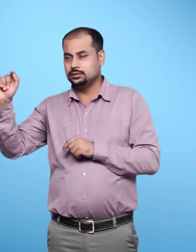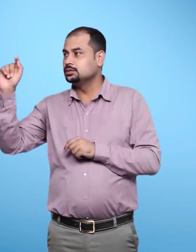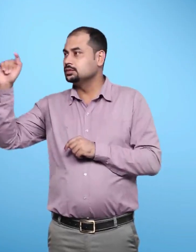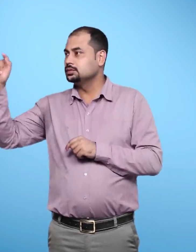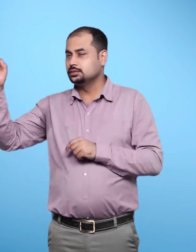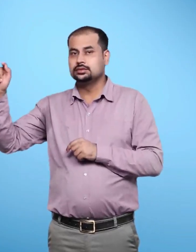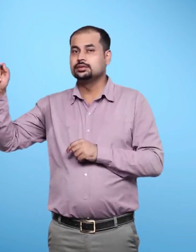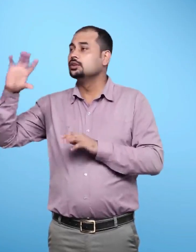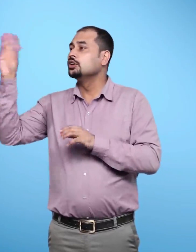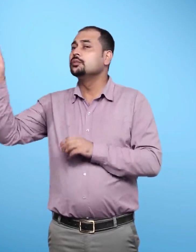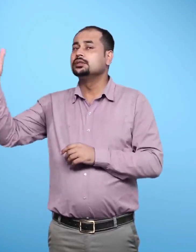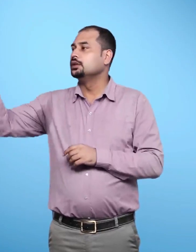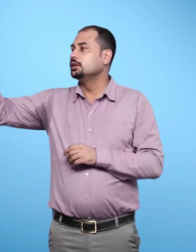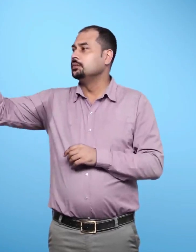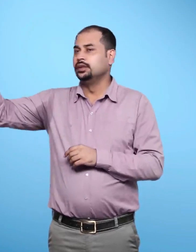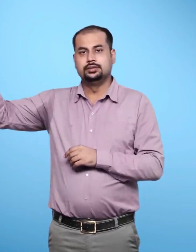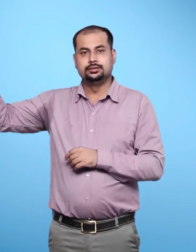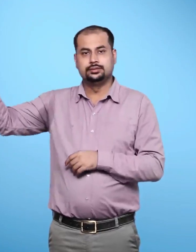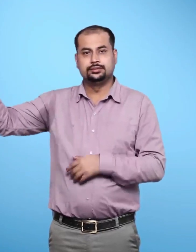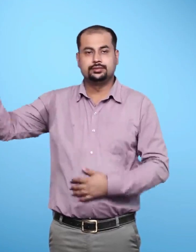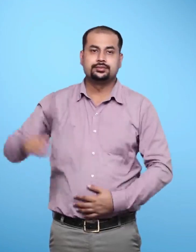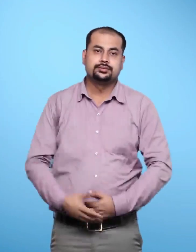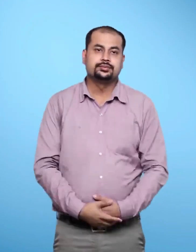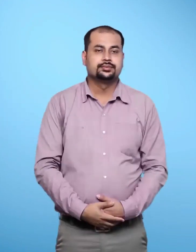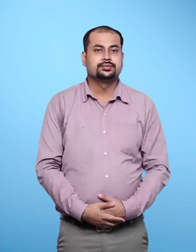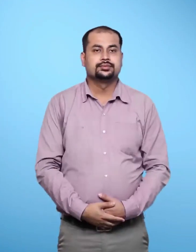dash, which is equal to Rs 90.